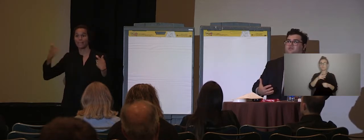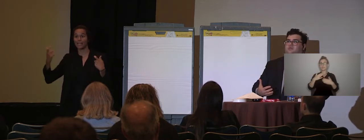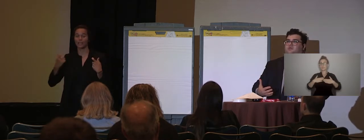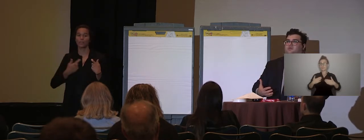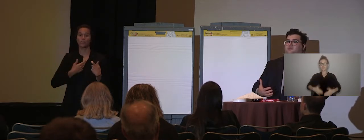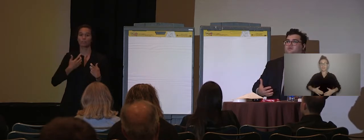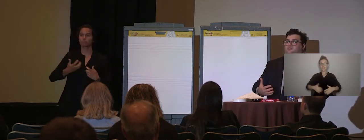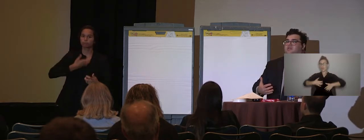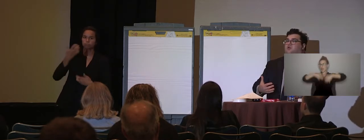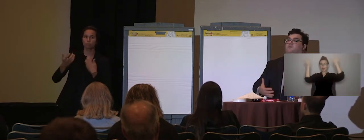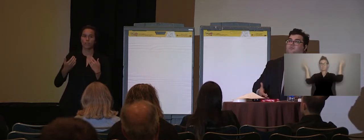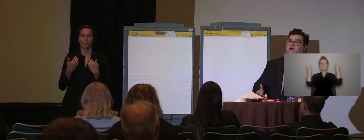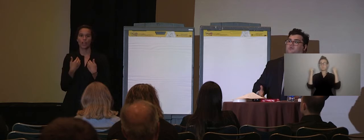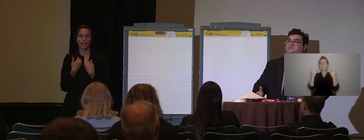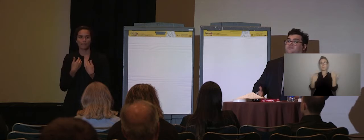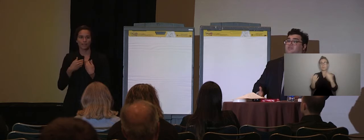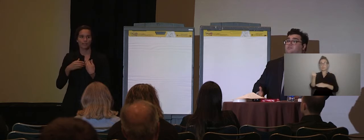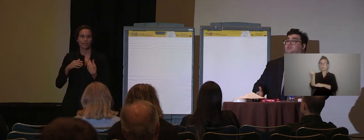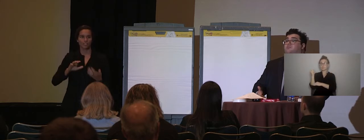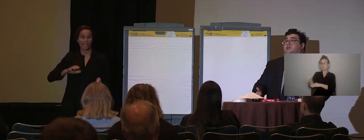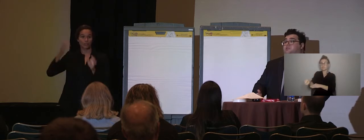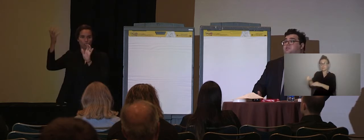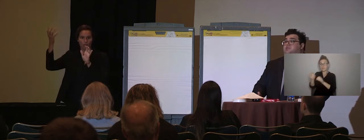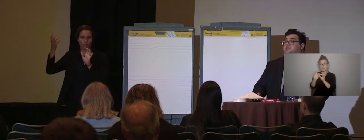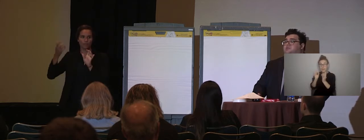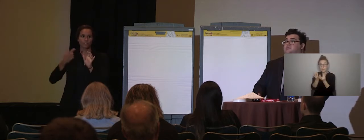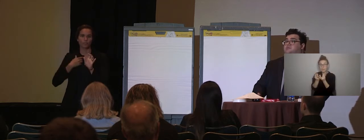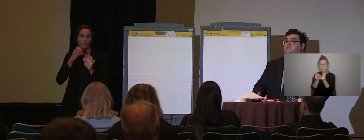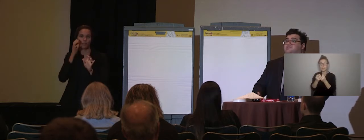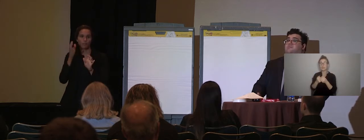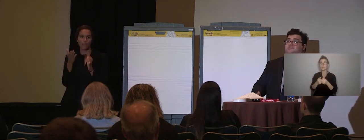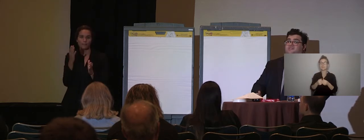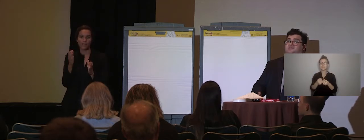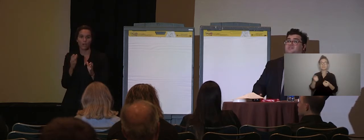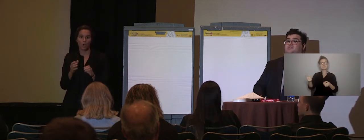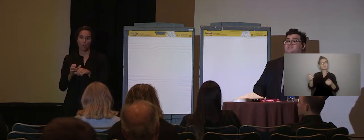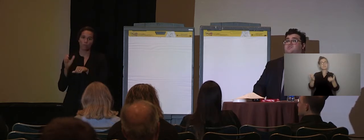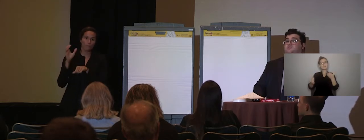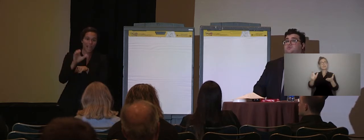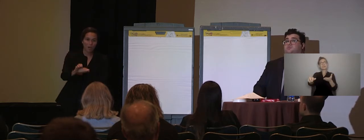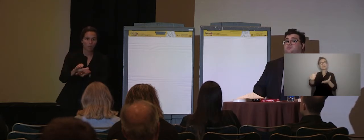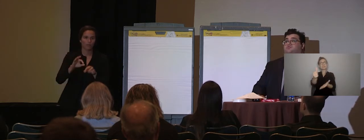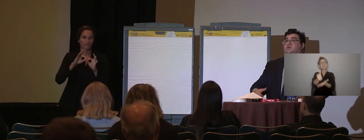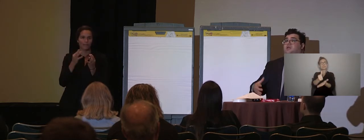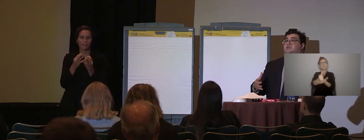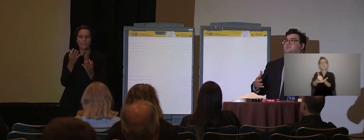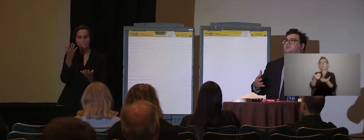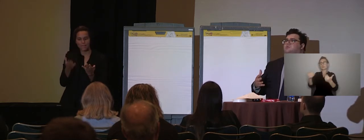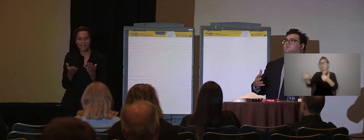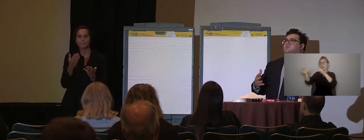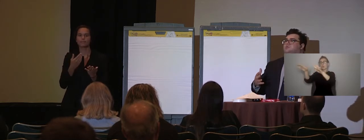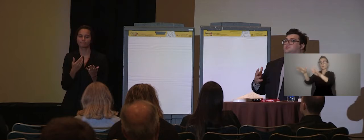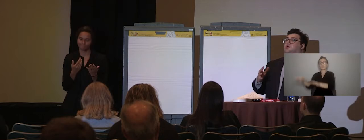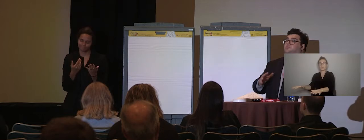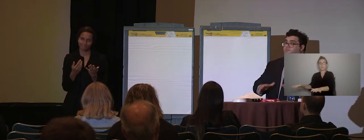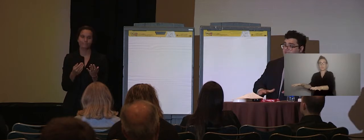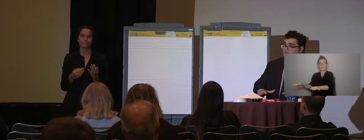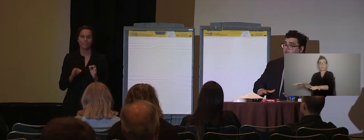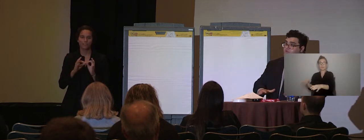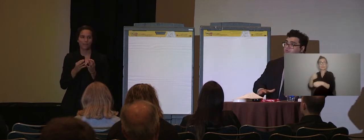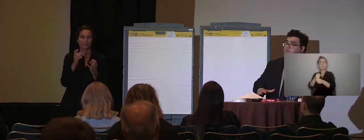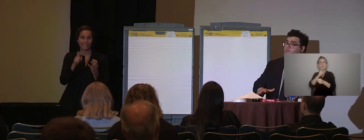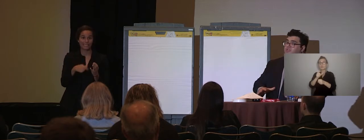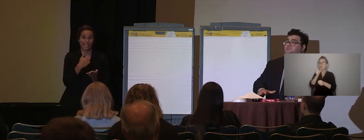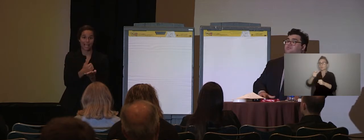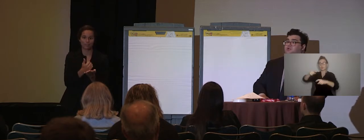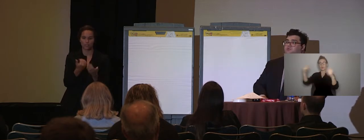physically and overpowers the family, you might need some assistance to try and calm them